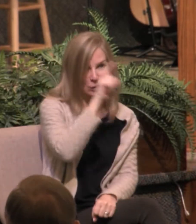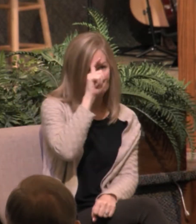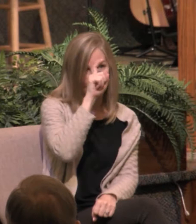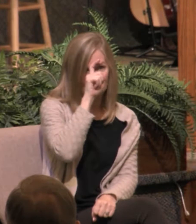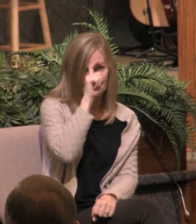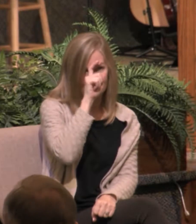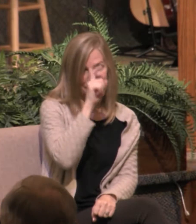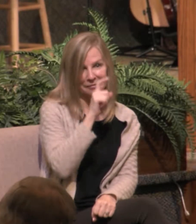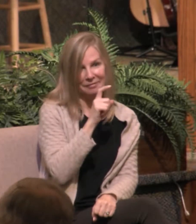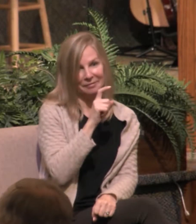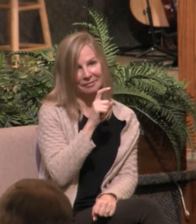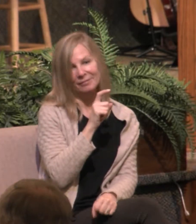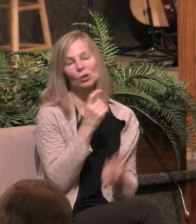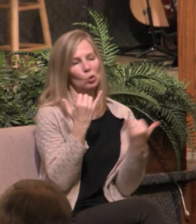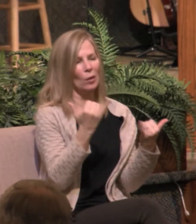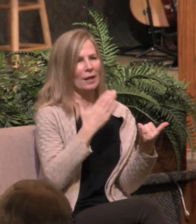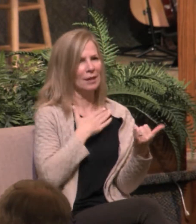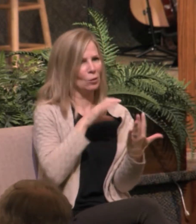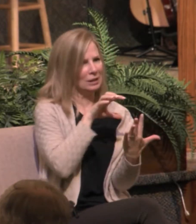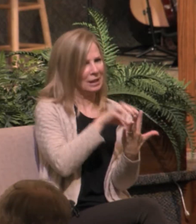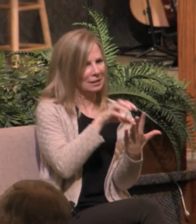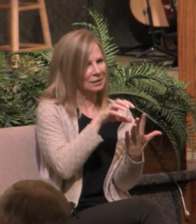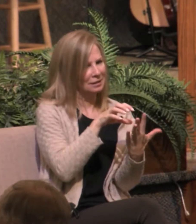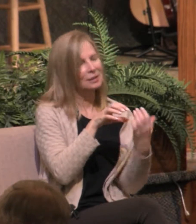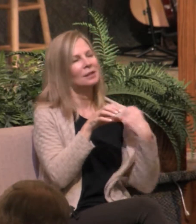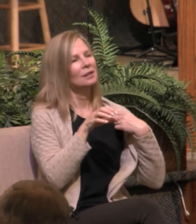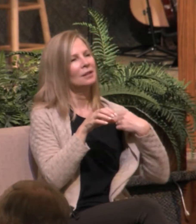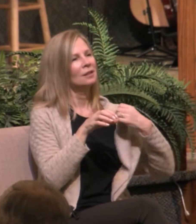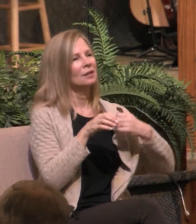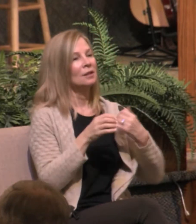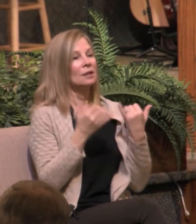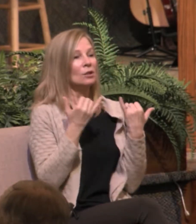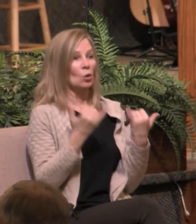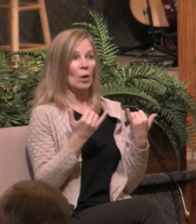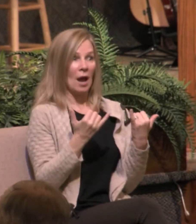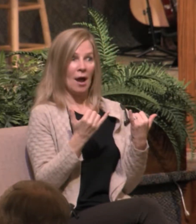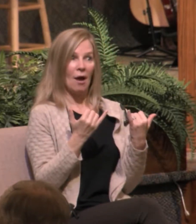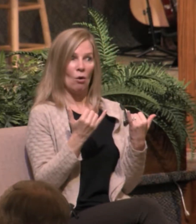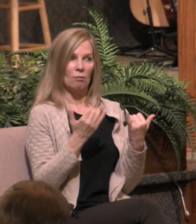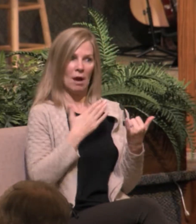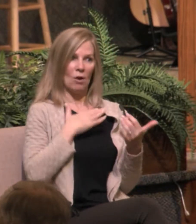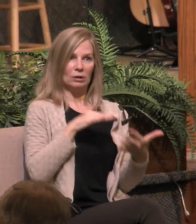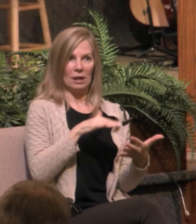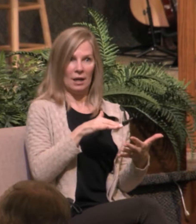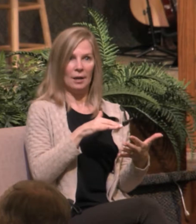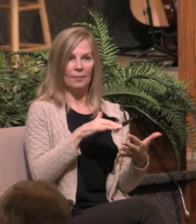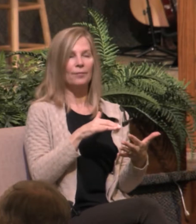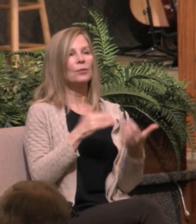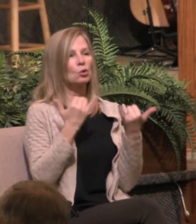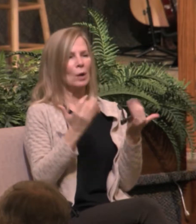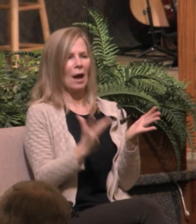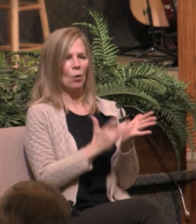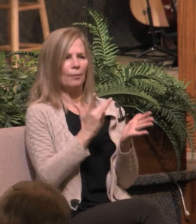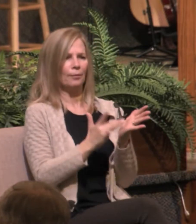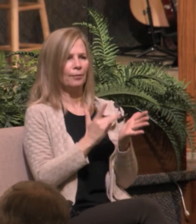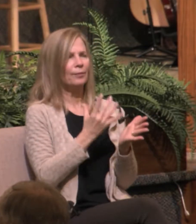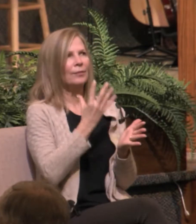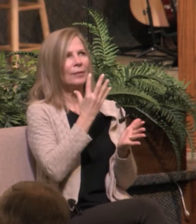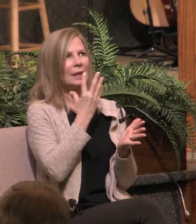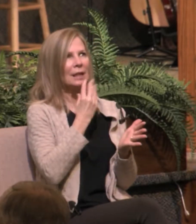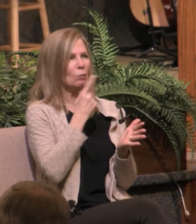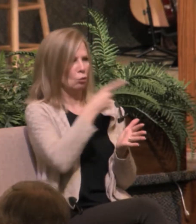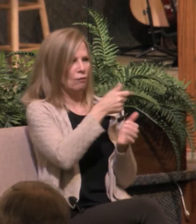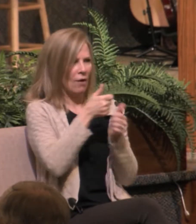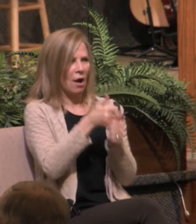morning. So we're going to see some more background, but this brings us to the doorstep of our study. So look with me as I read, and